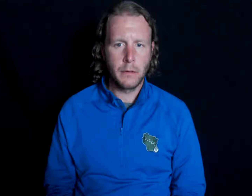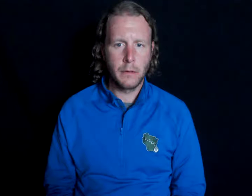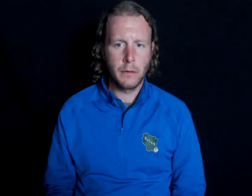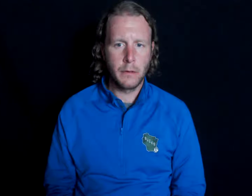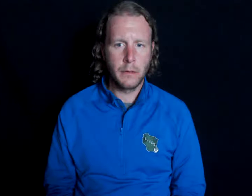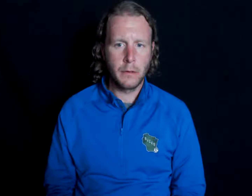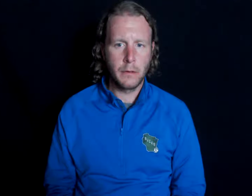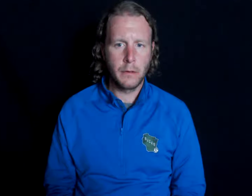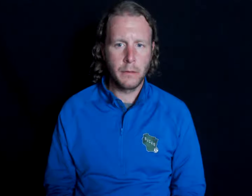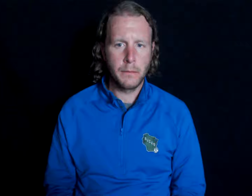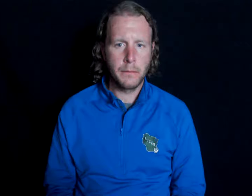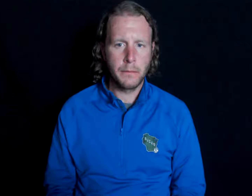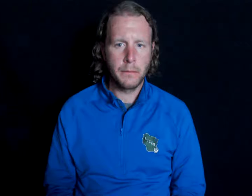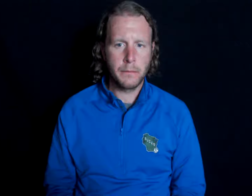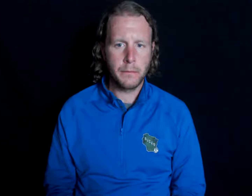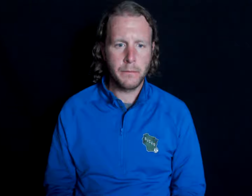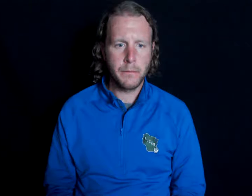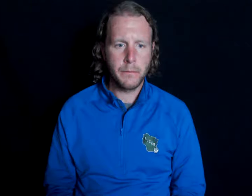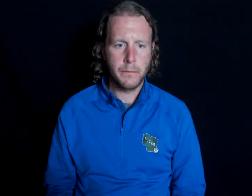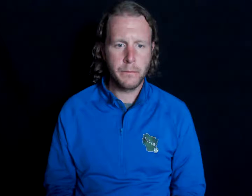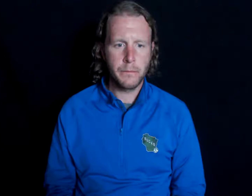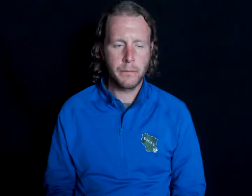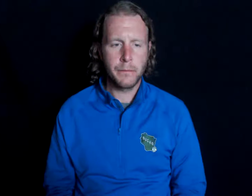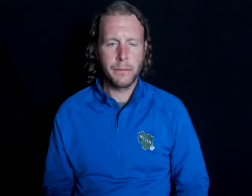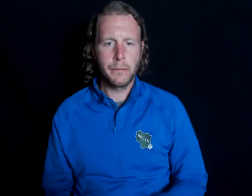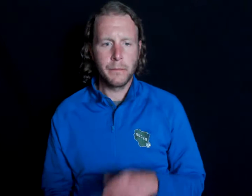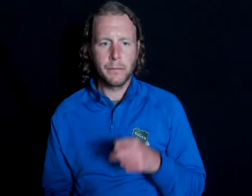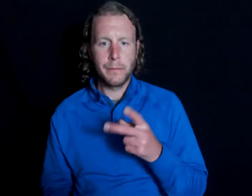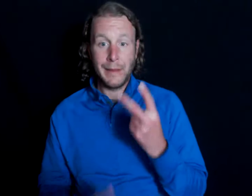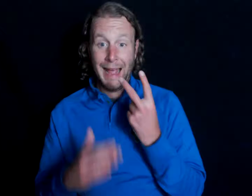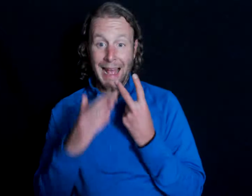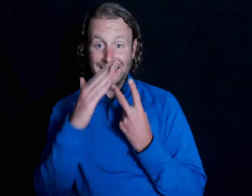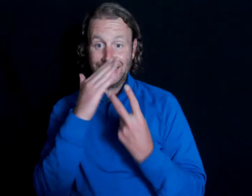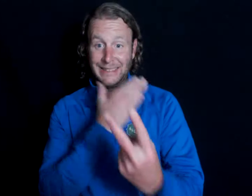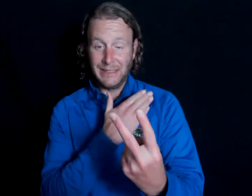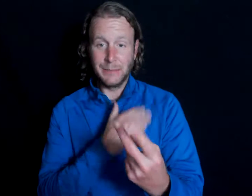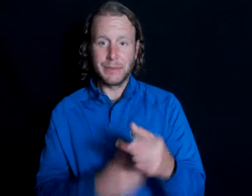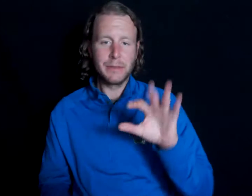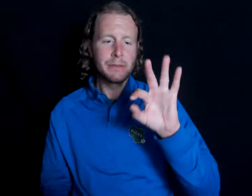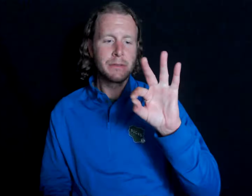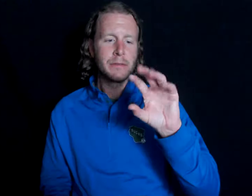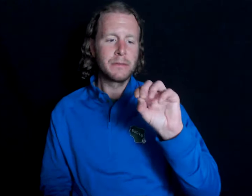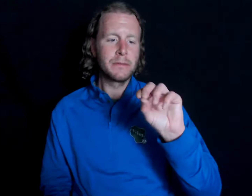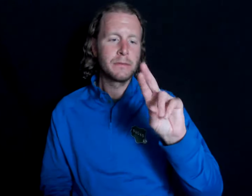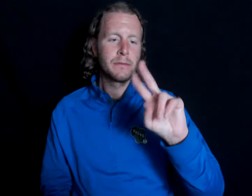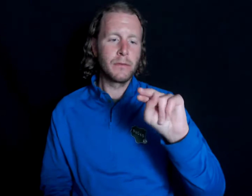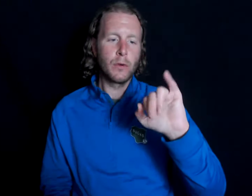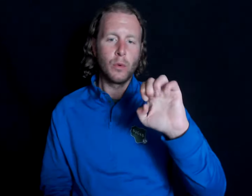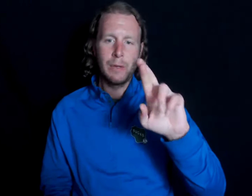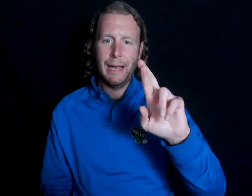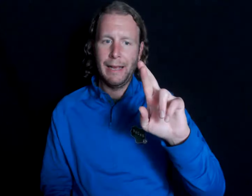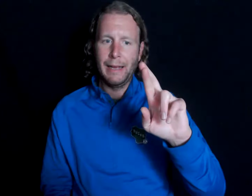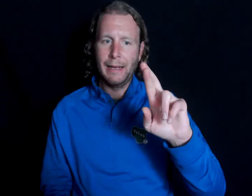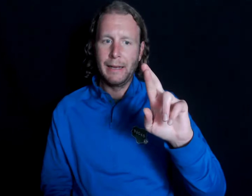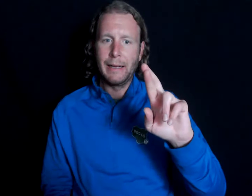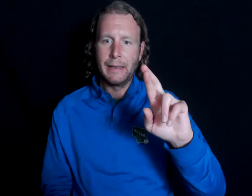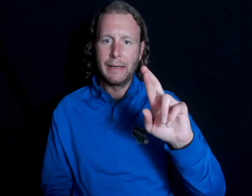Giannis foray to the rim and steps in and takes it in the chest. And you'll feel that. Yeah.